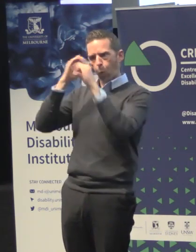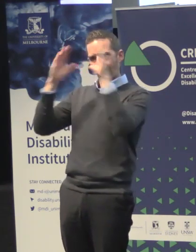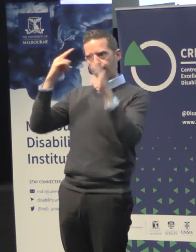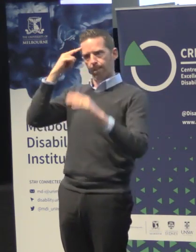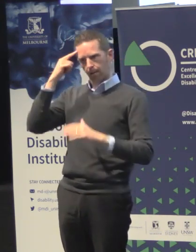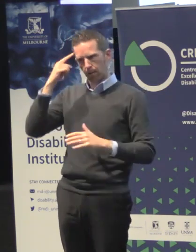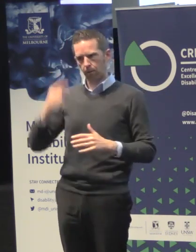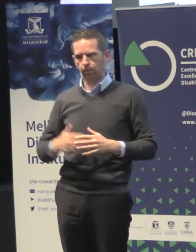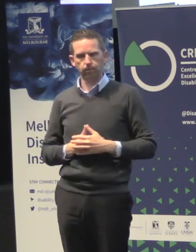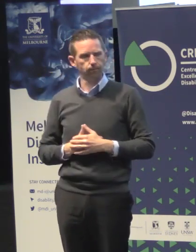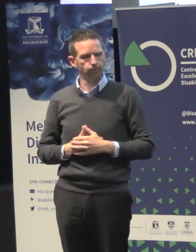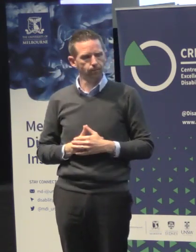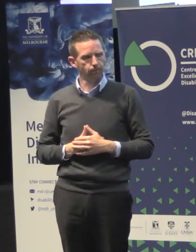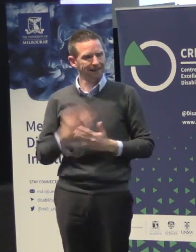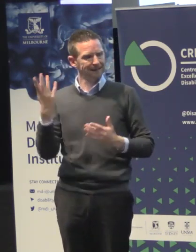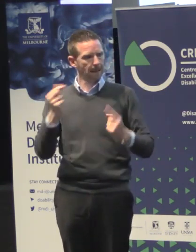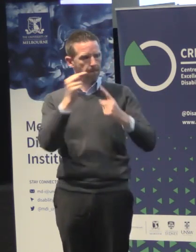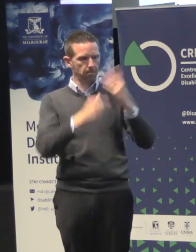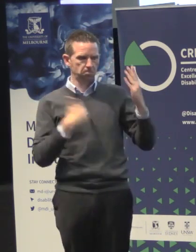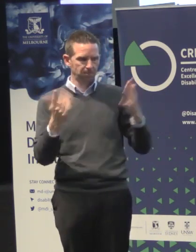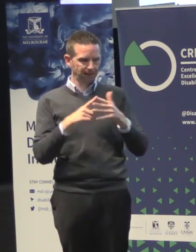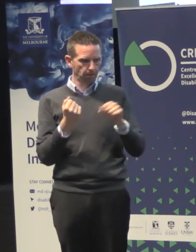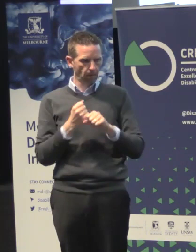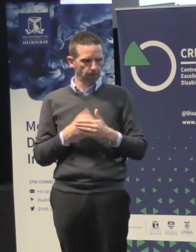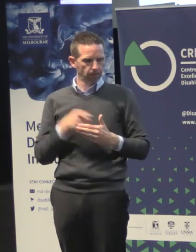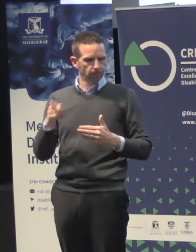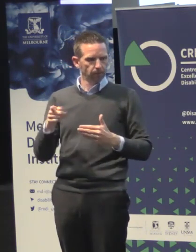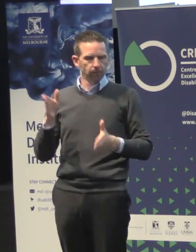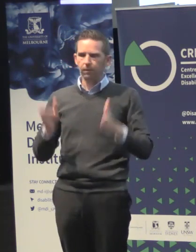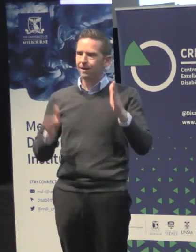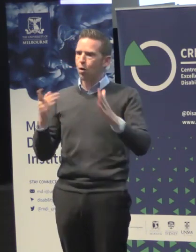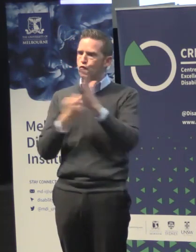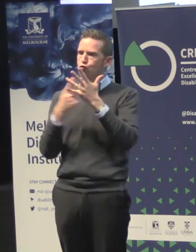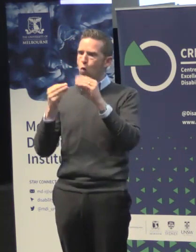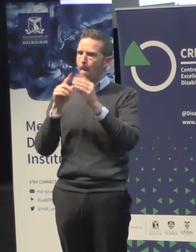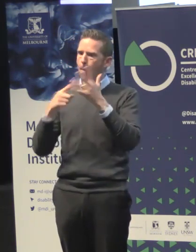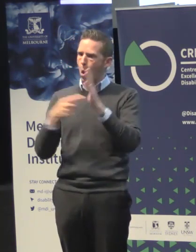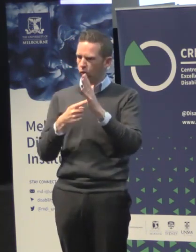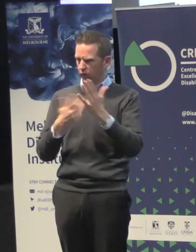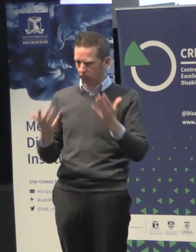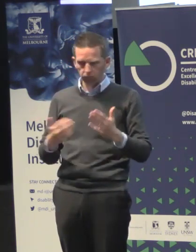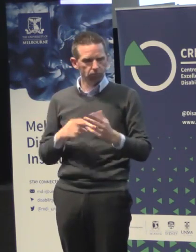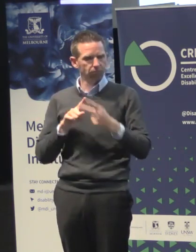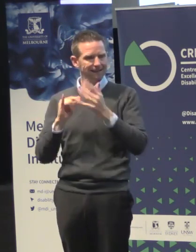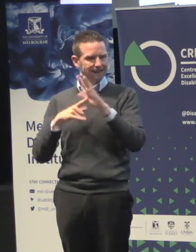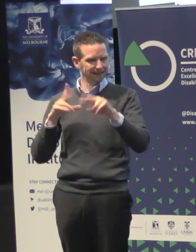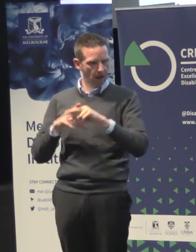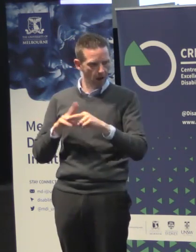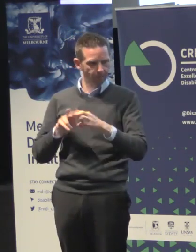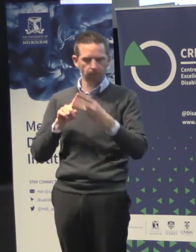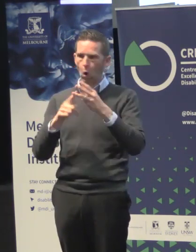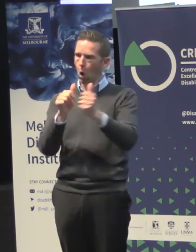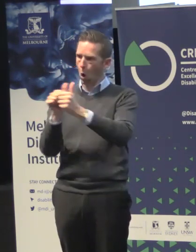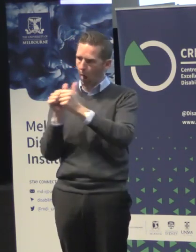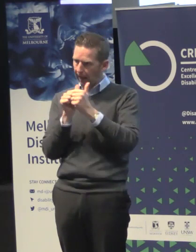are some of the metaphors. I'll run through them. The robot metaphor, the sort of arms and legs metaphor, the staff metaphor, the